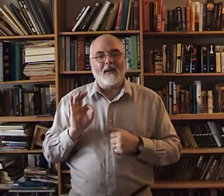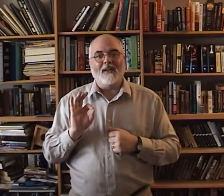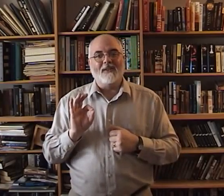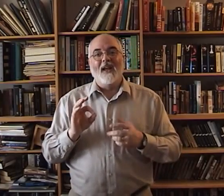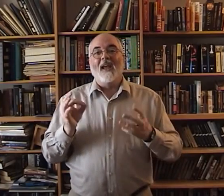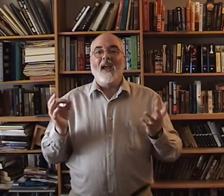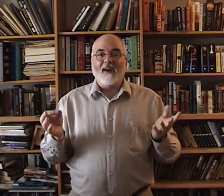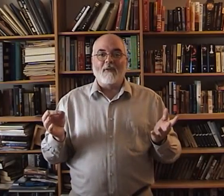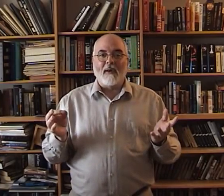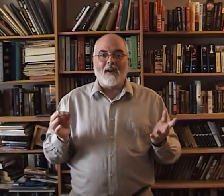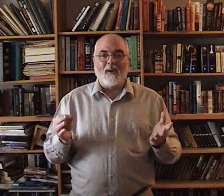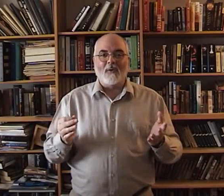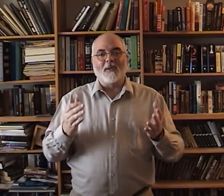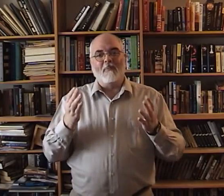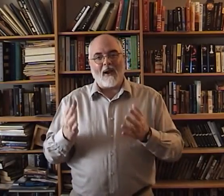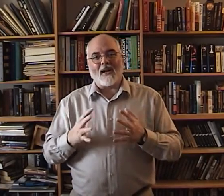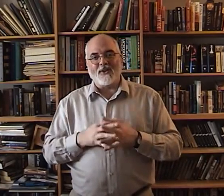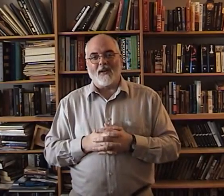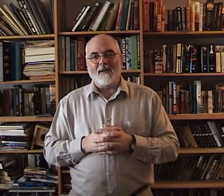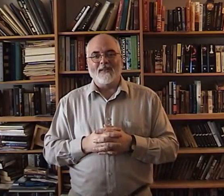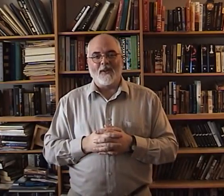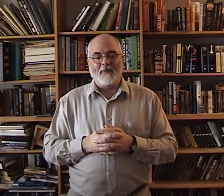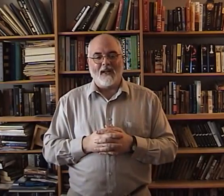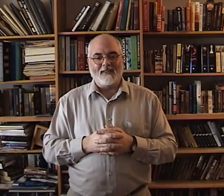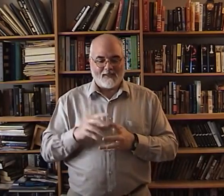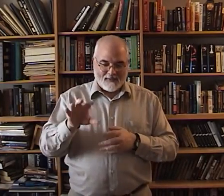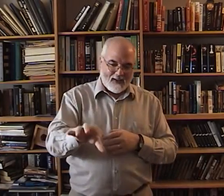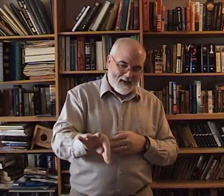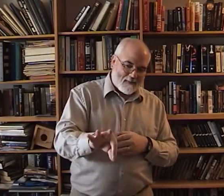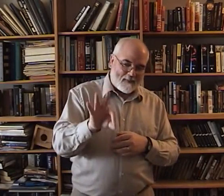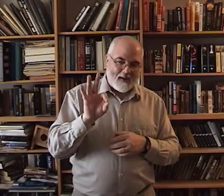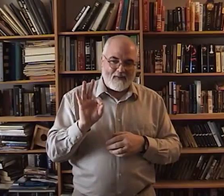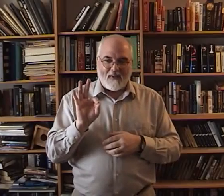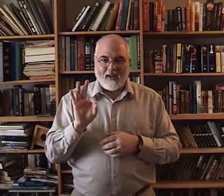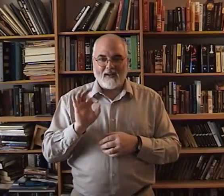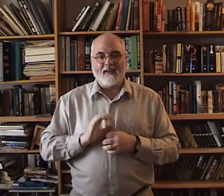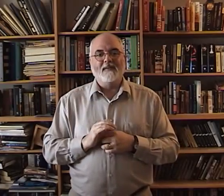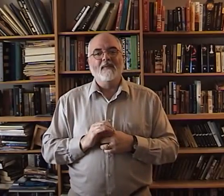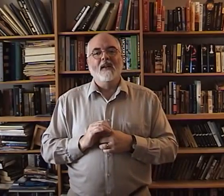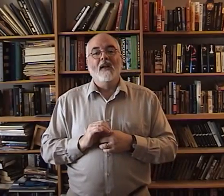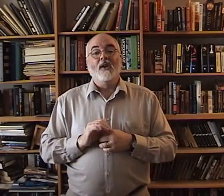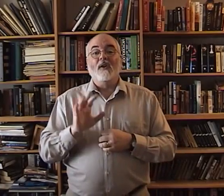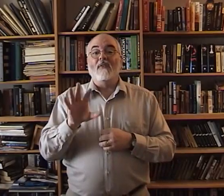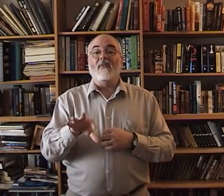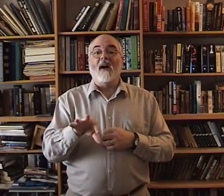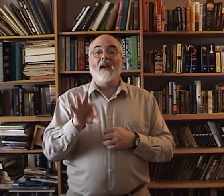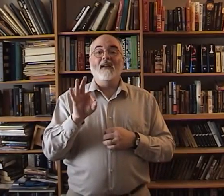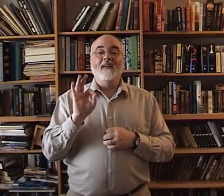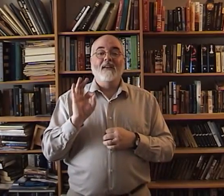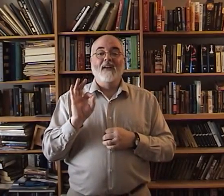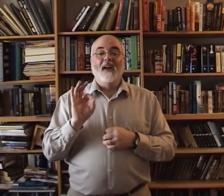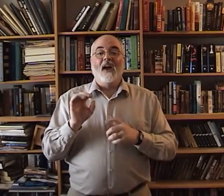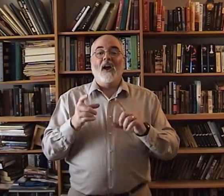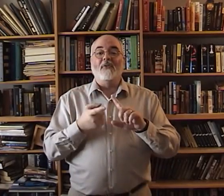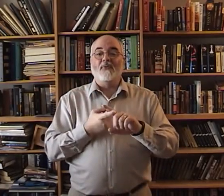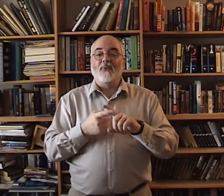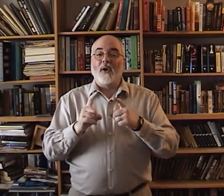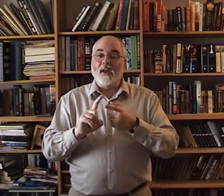because everybody knows the black jelly beans are the best. Find it. Find a